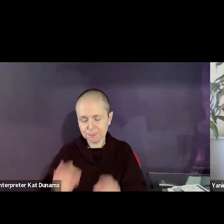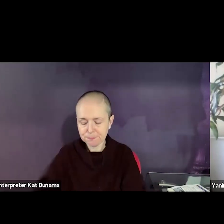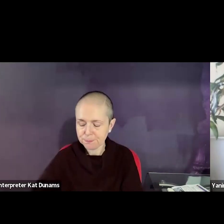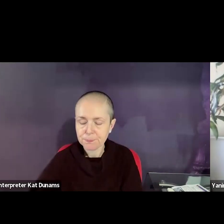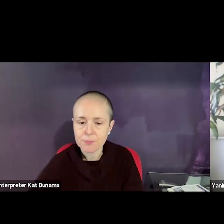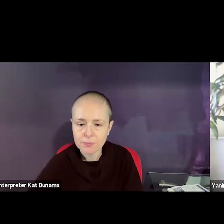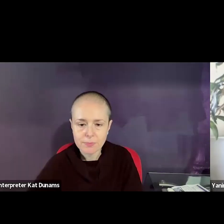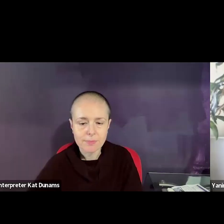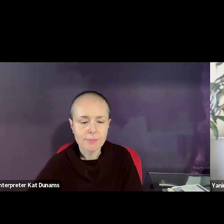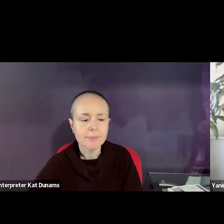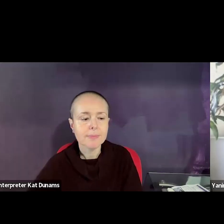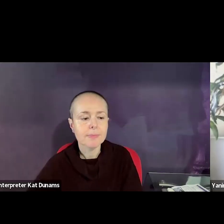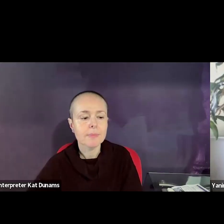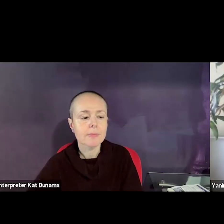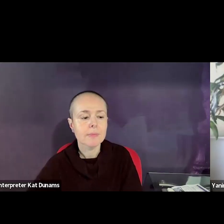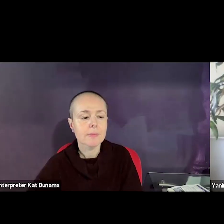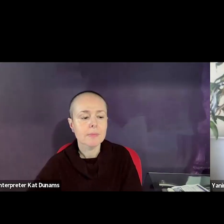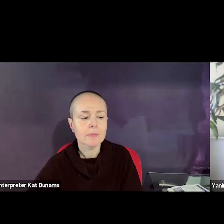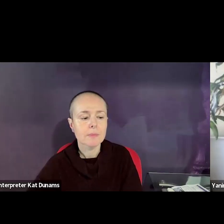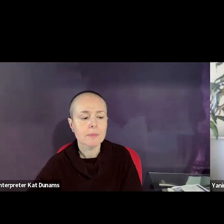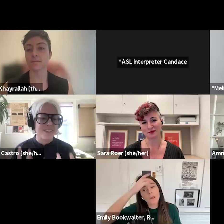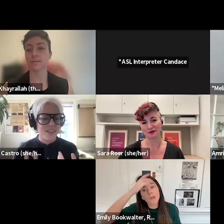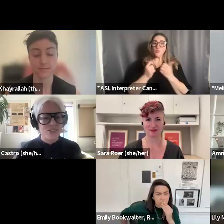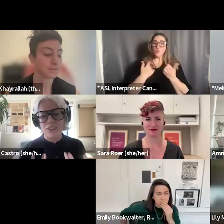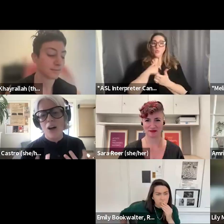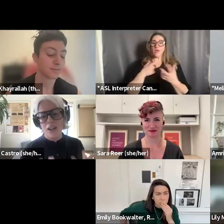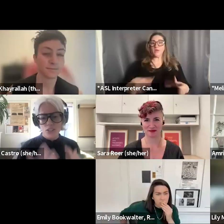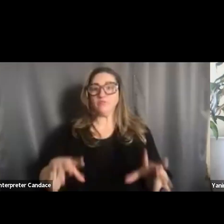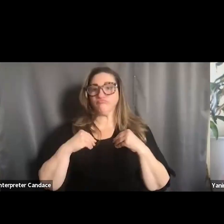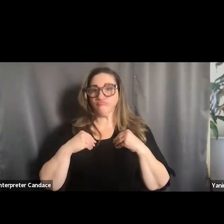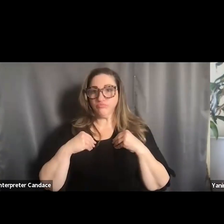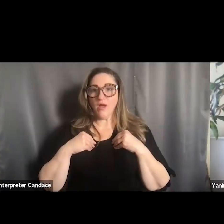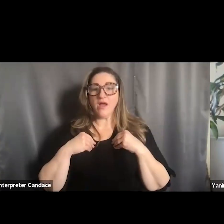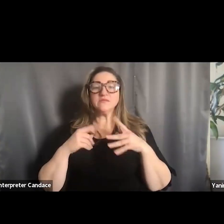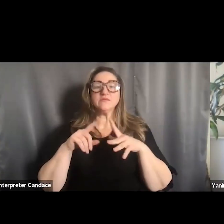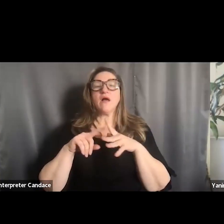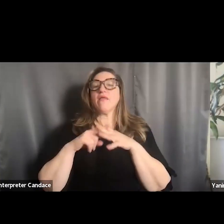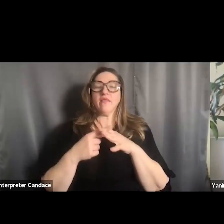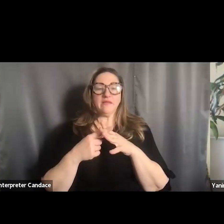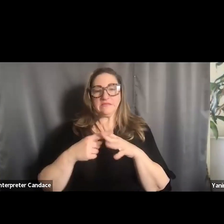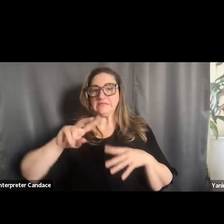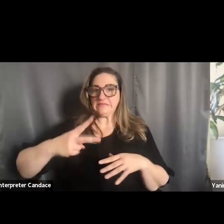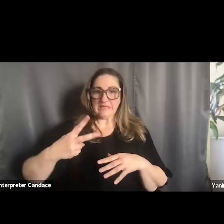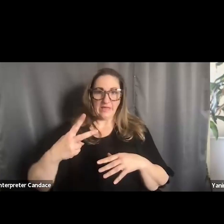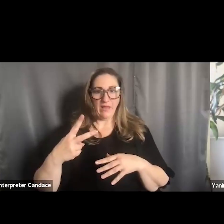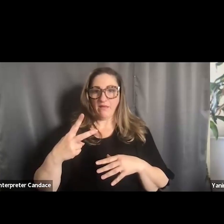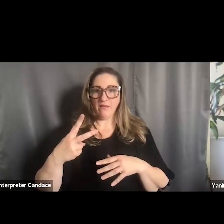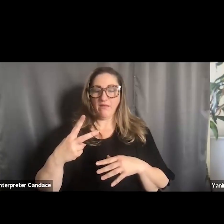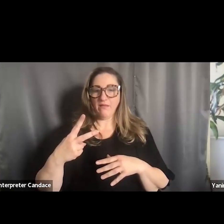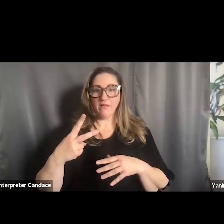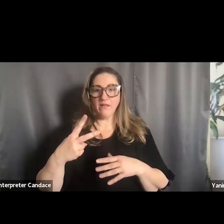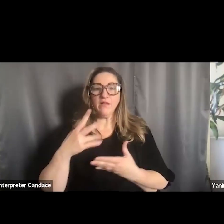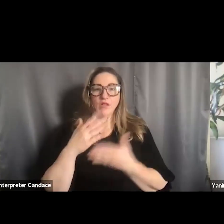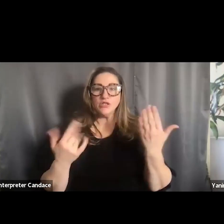As we embrace this launch, the second launch of Our New York City Dance, and talk about